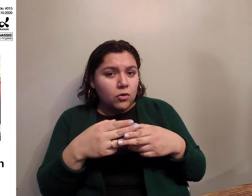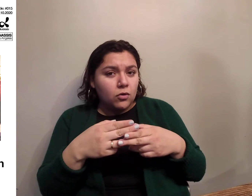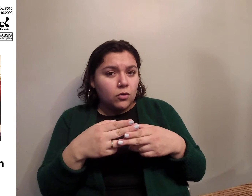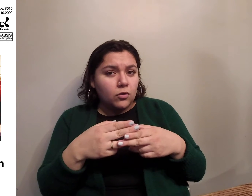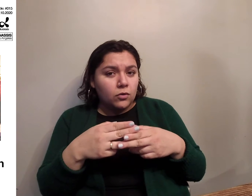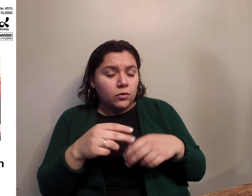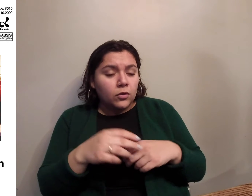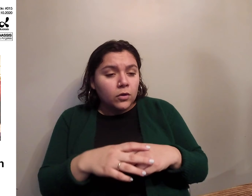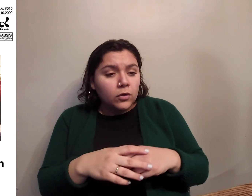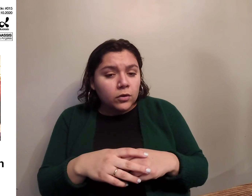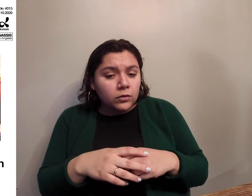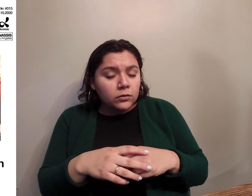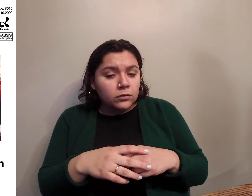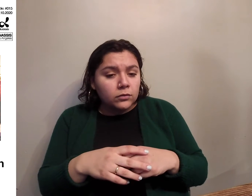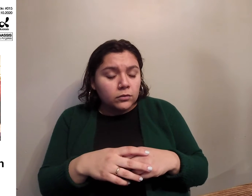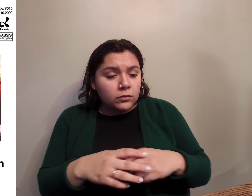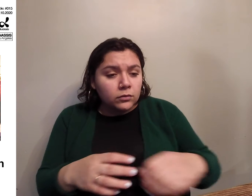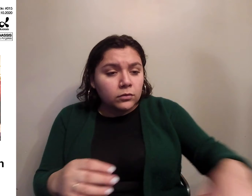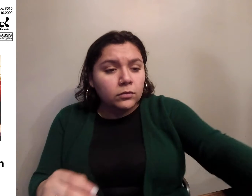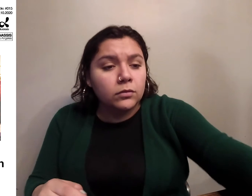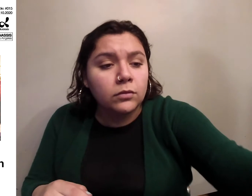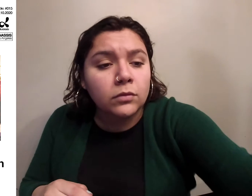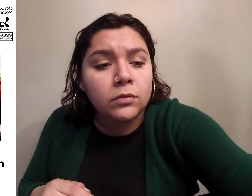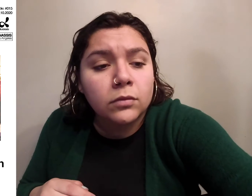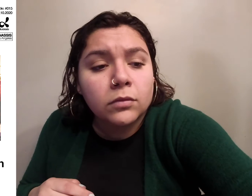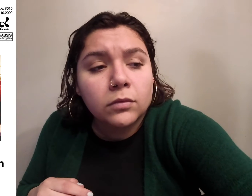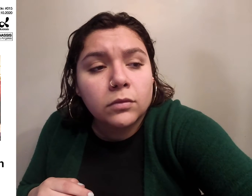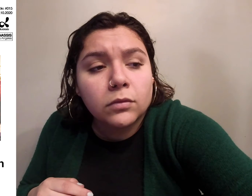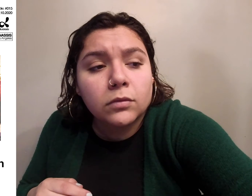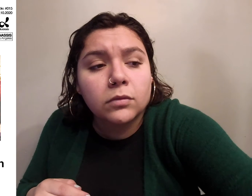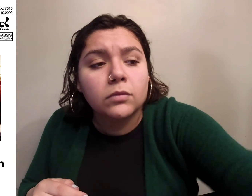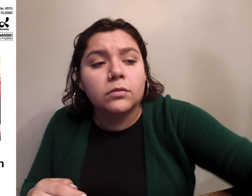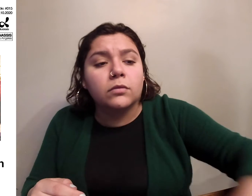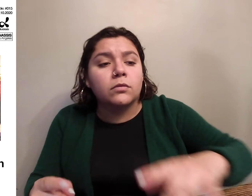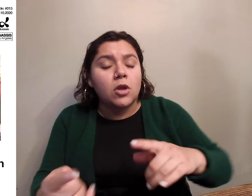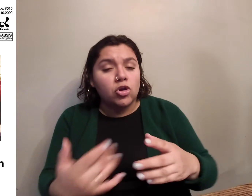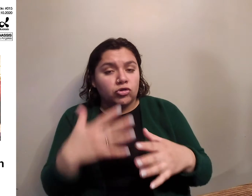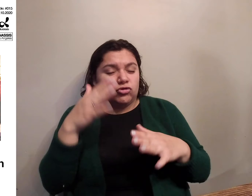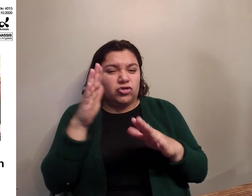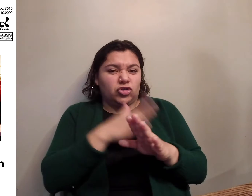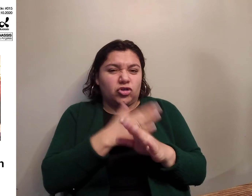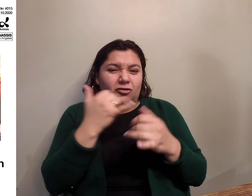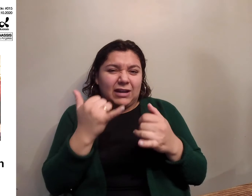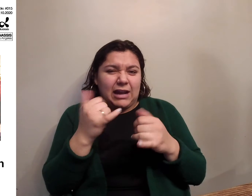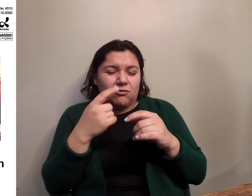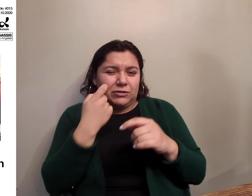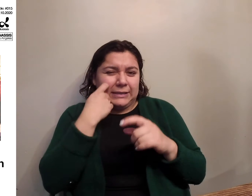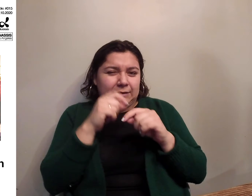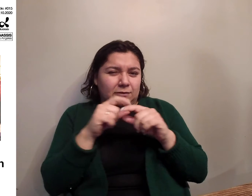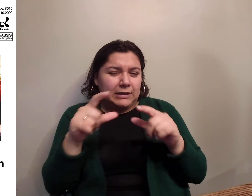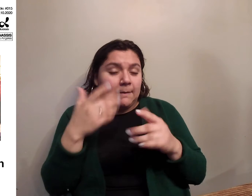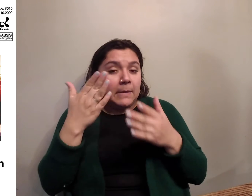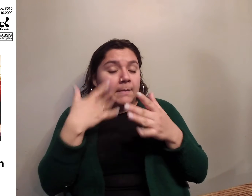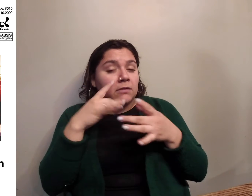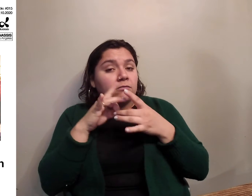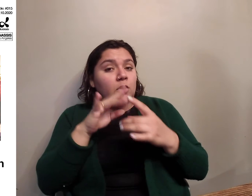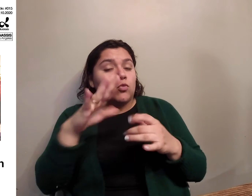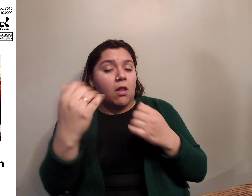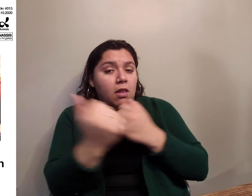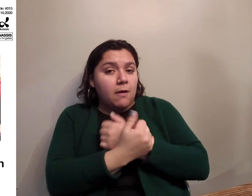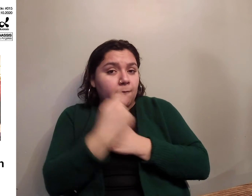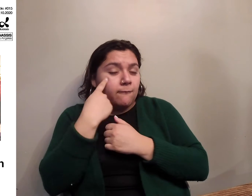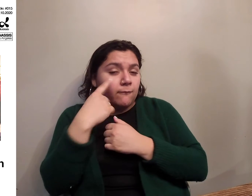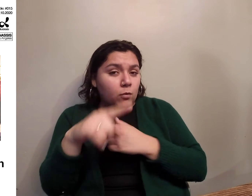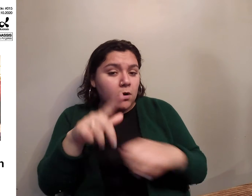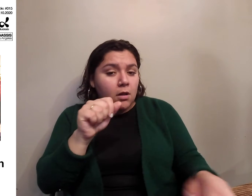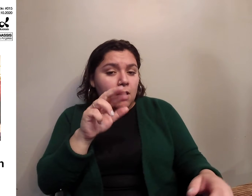Most Foul, which in a sense is connected perhaps to your love of